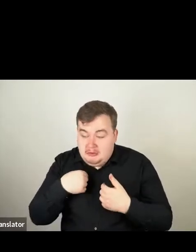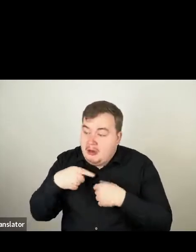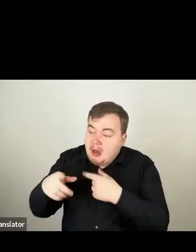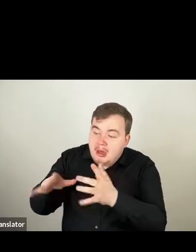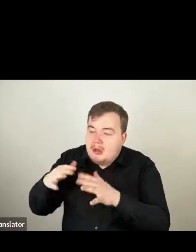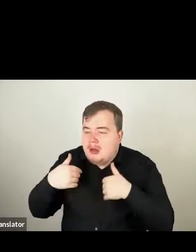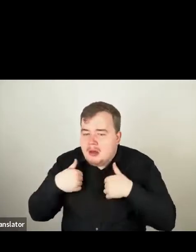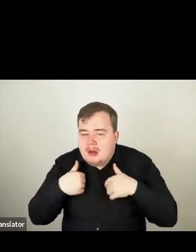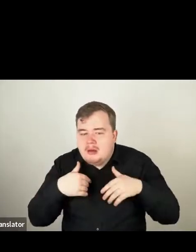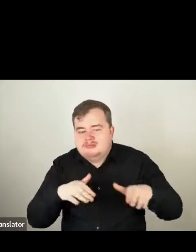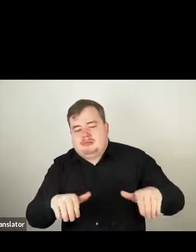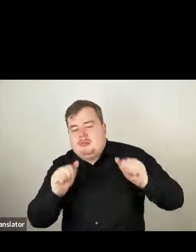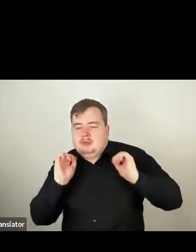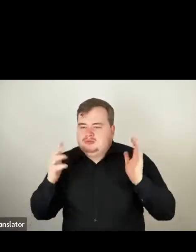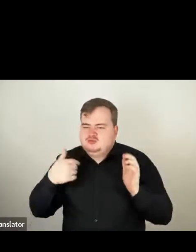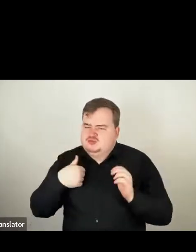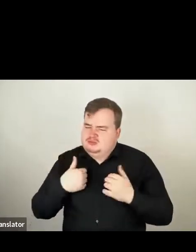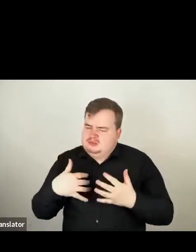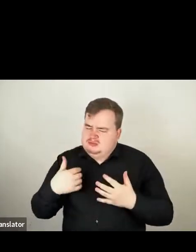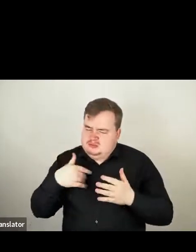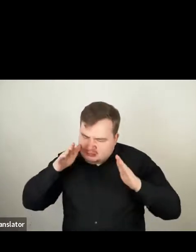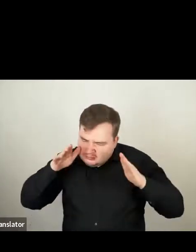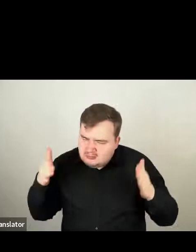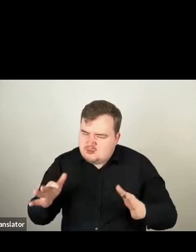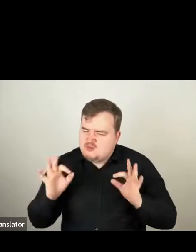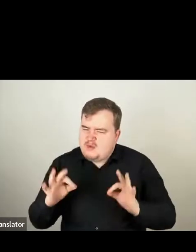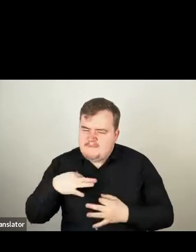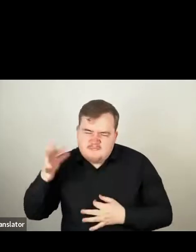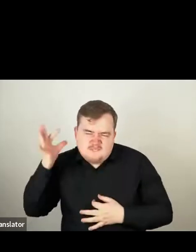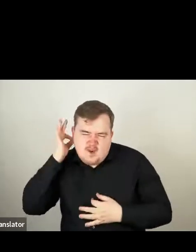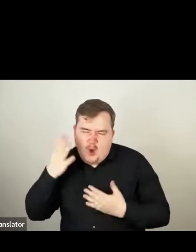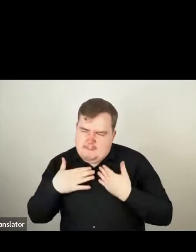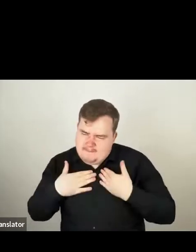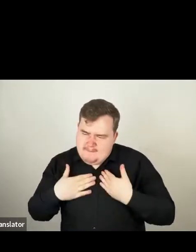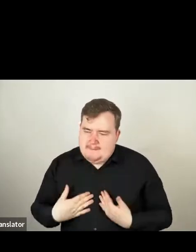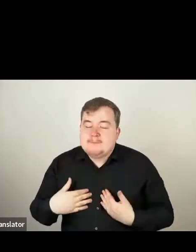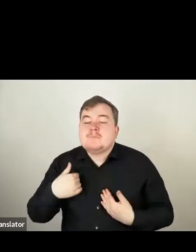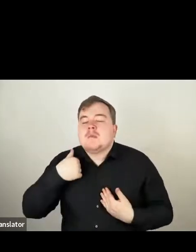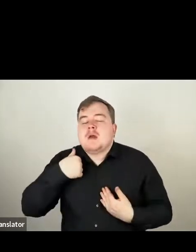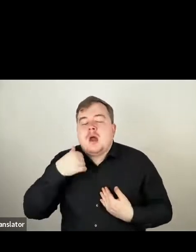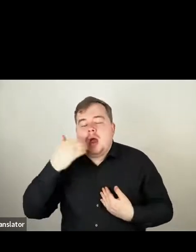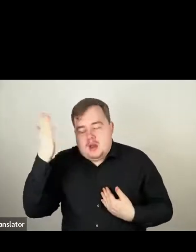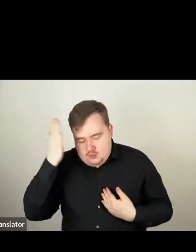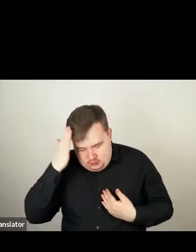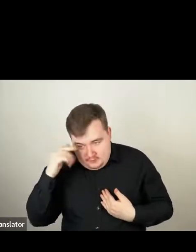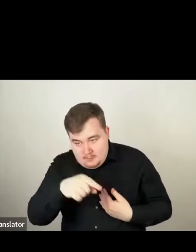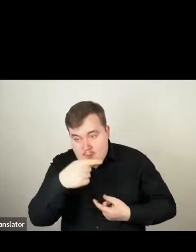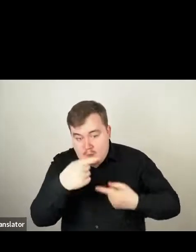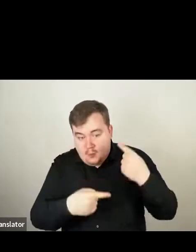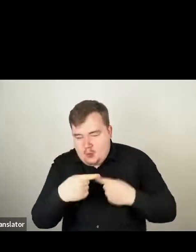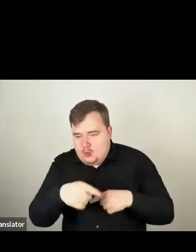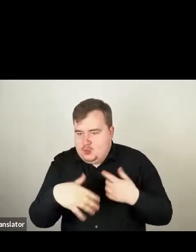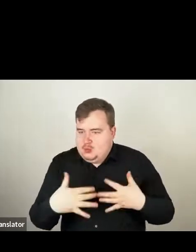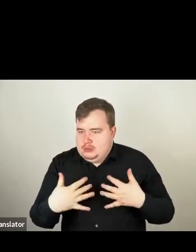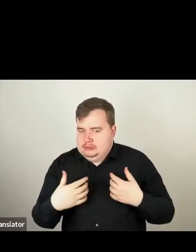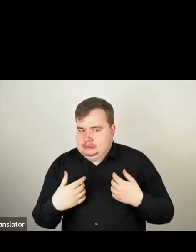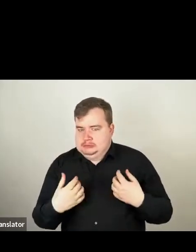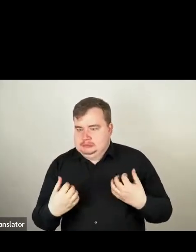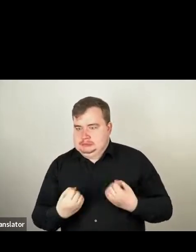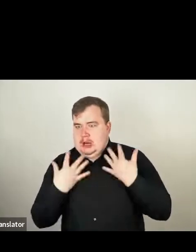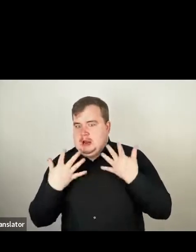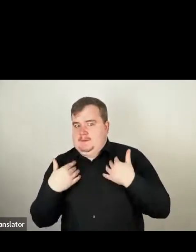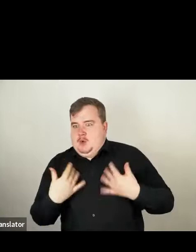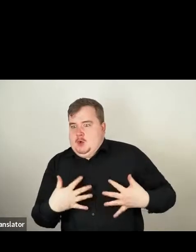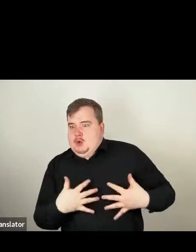the circumstances in the society, but also to give the possibilities for women and see that women contribute to a